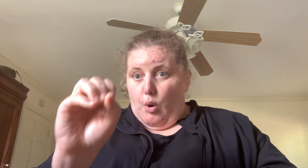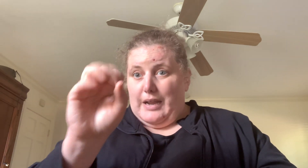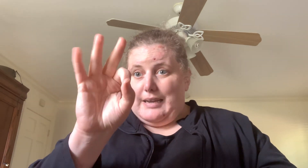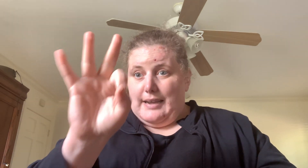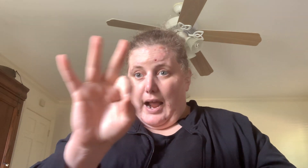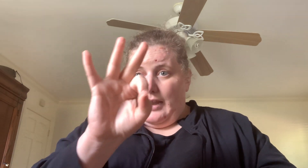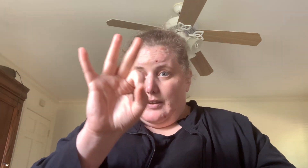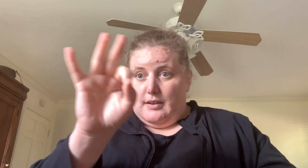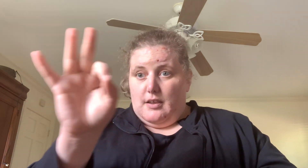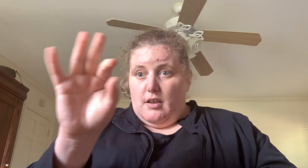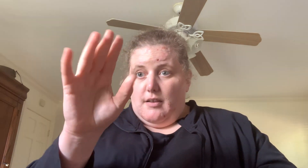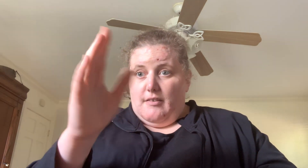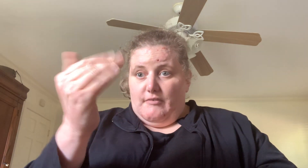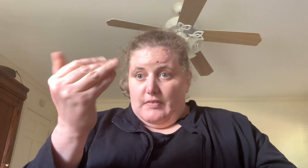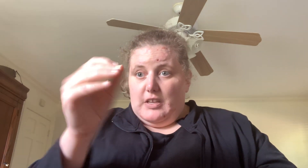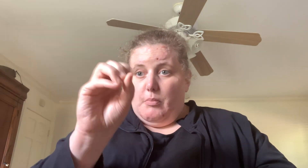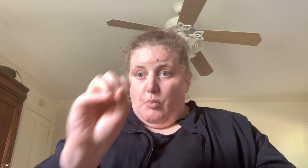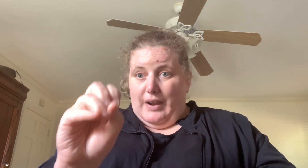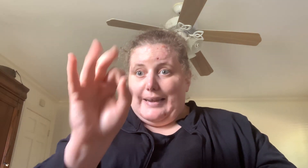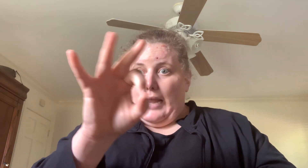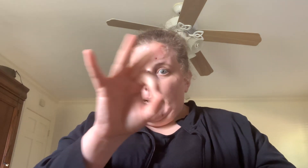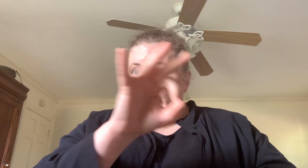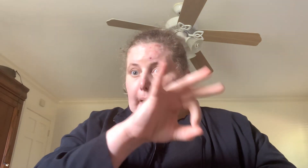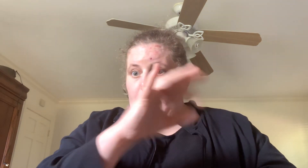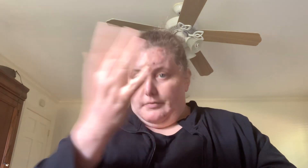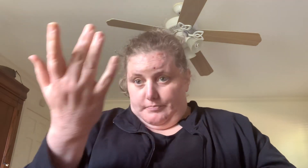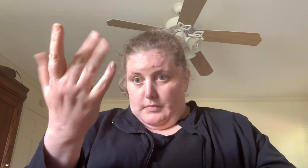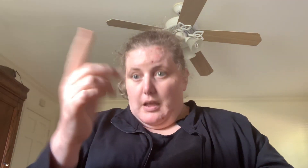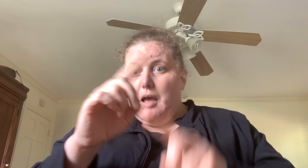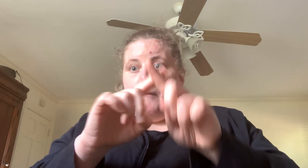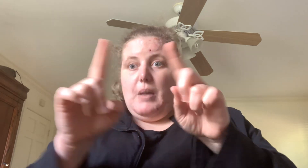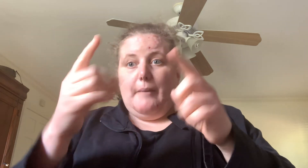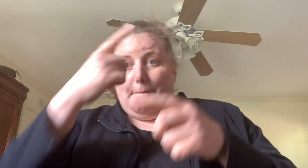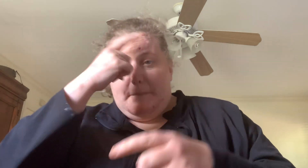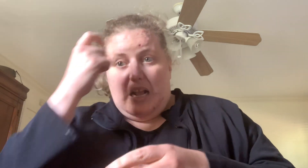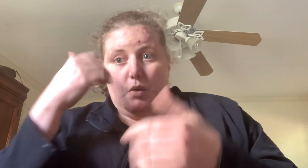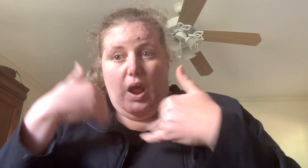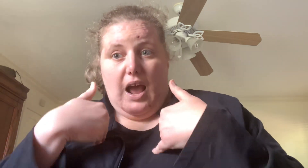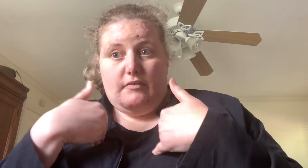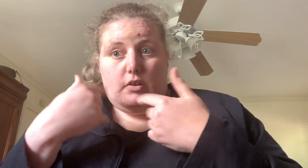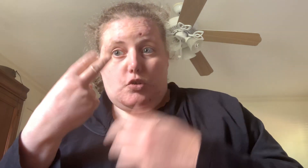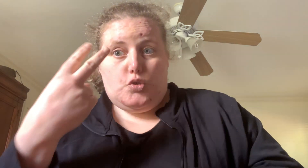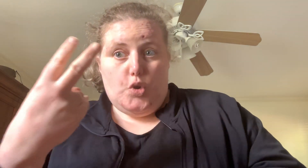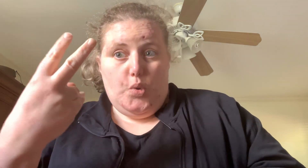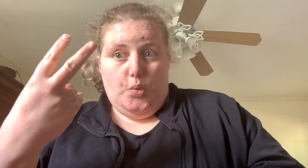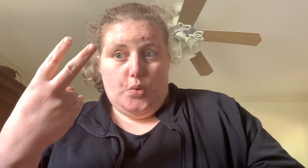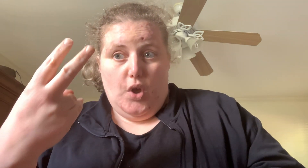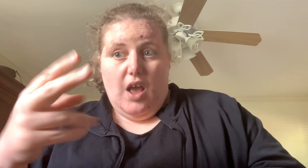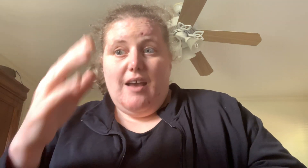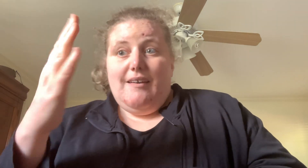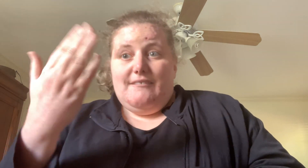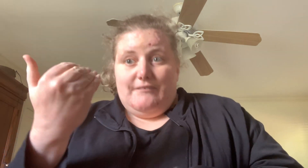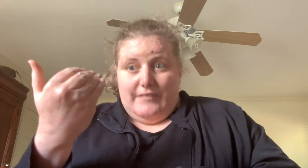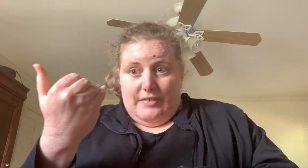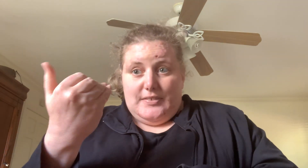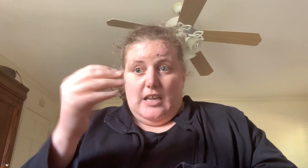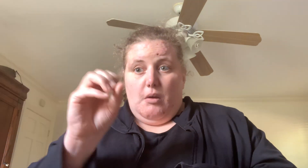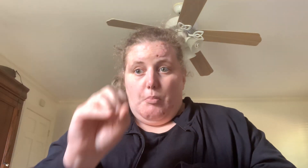Actually, 999. But we have 2 of them, so we're going to have to multiply that times 2 to get the mass